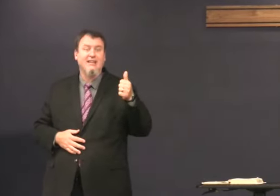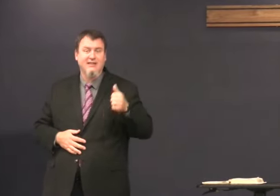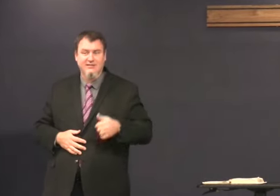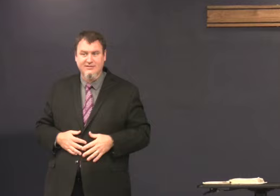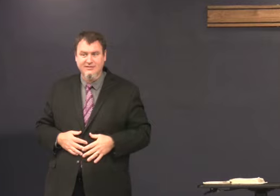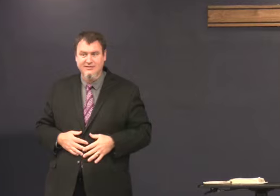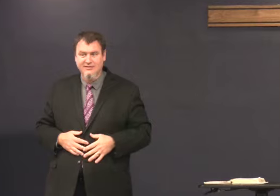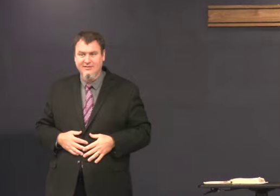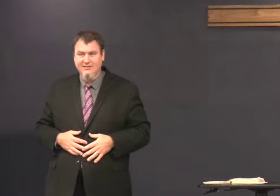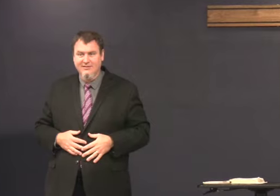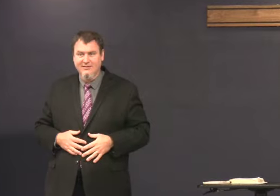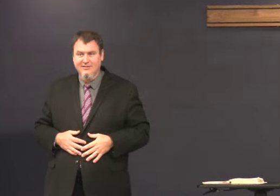10.